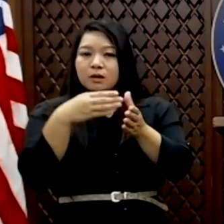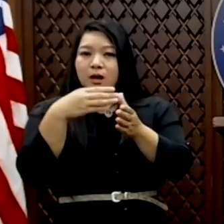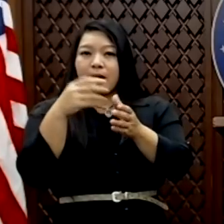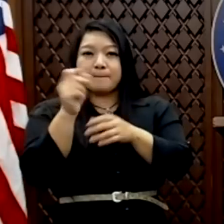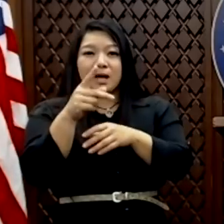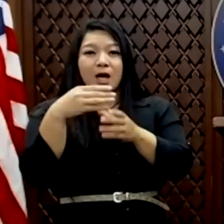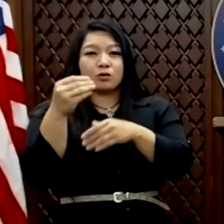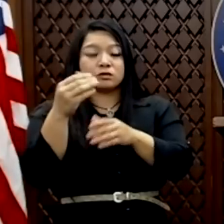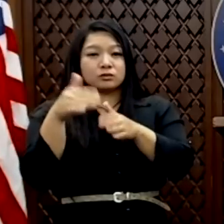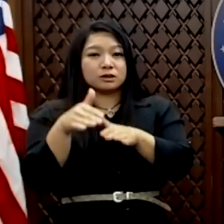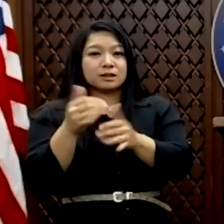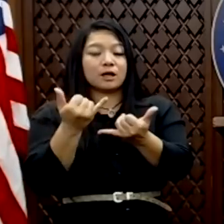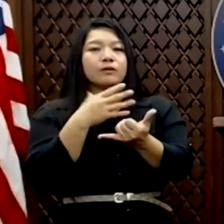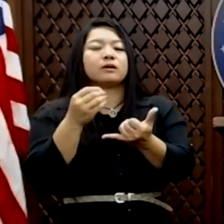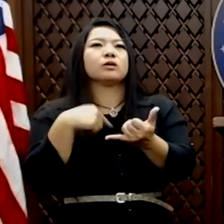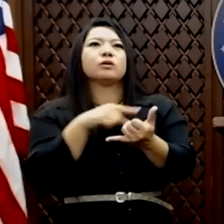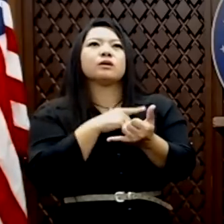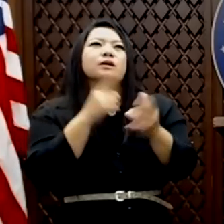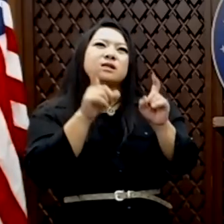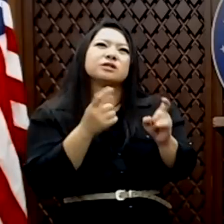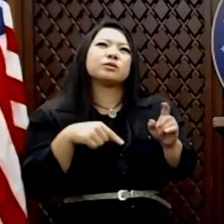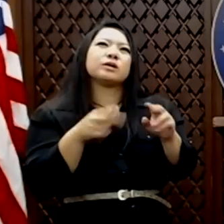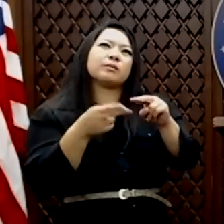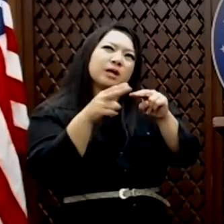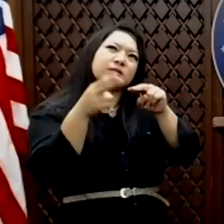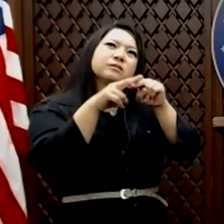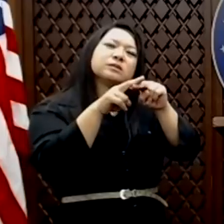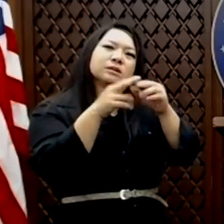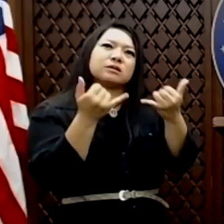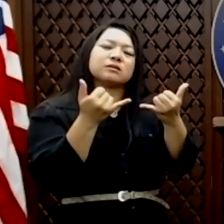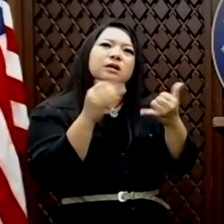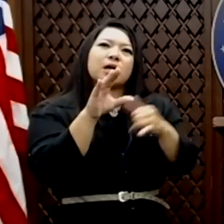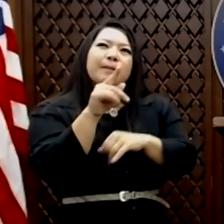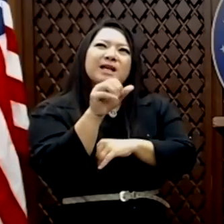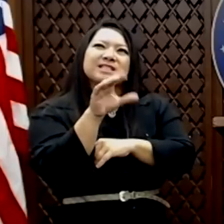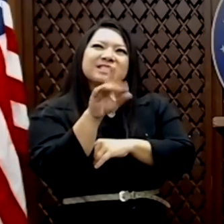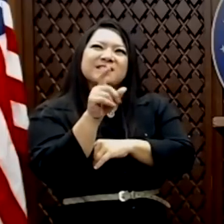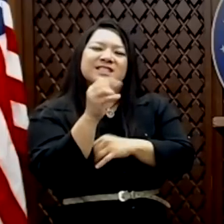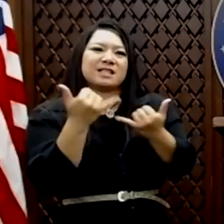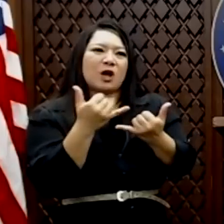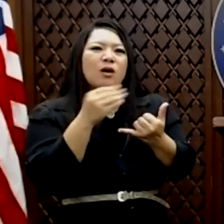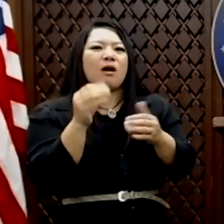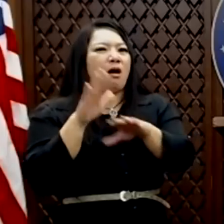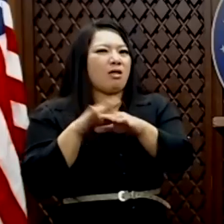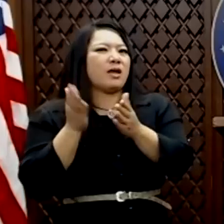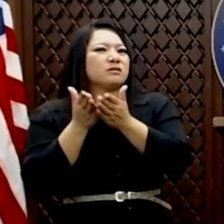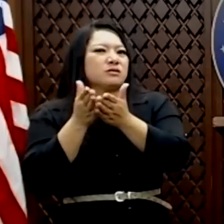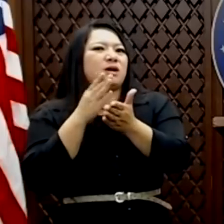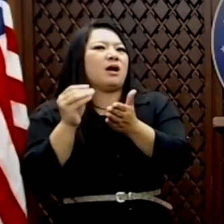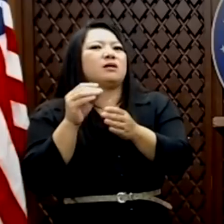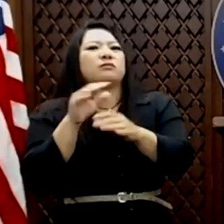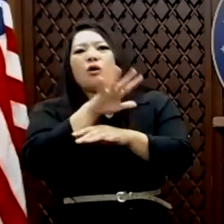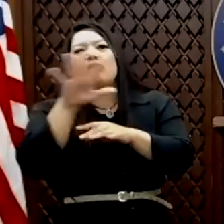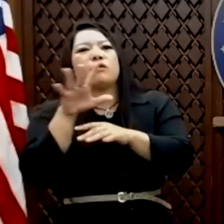to testing, we are ramping up our testing capacity on that ship and across